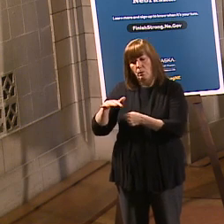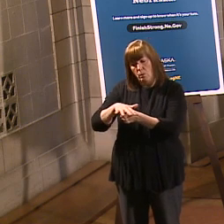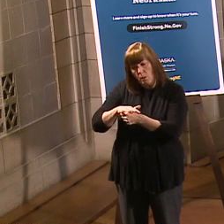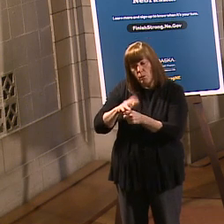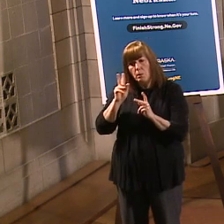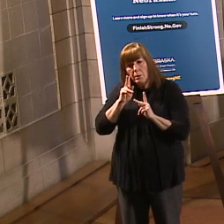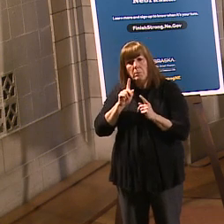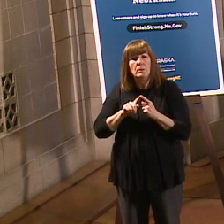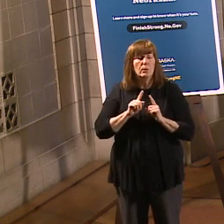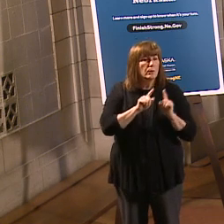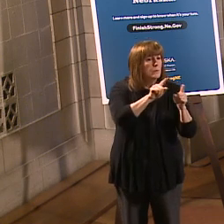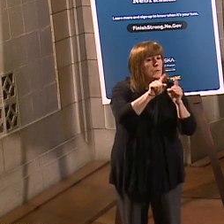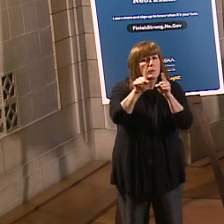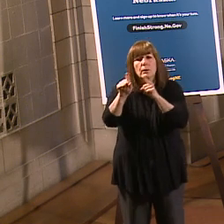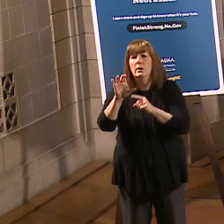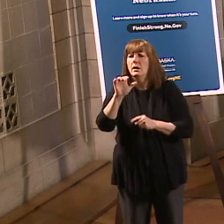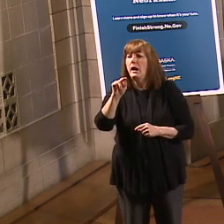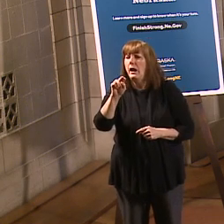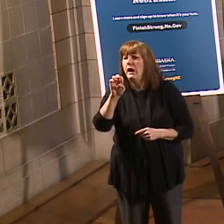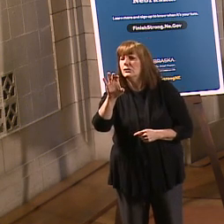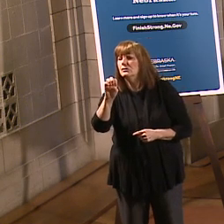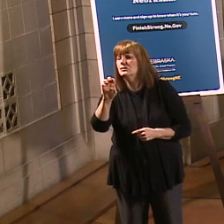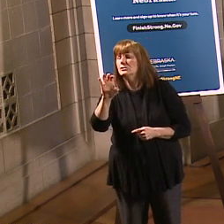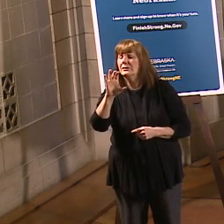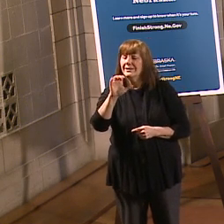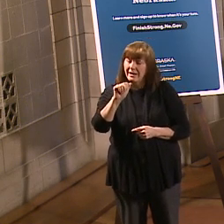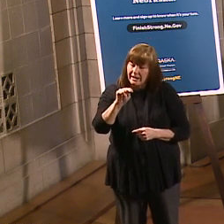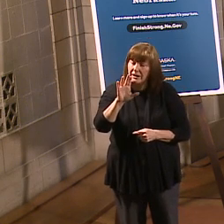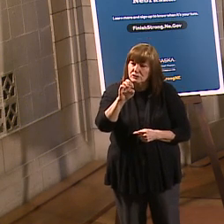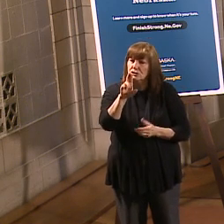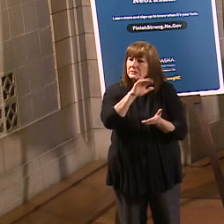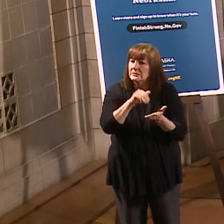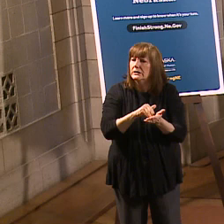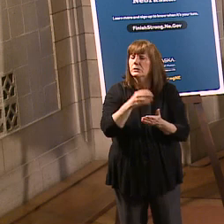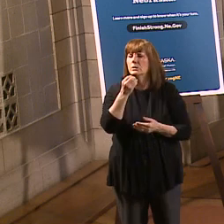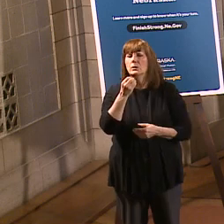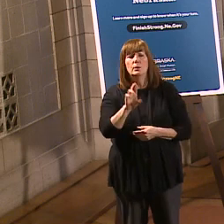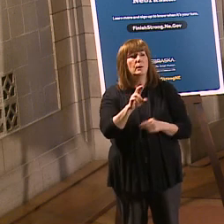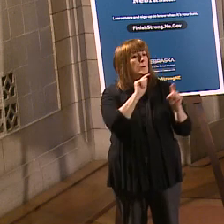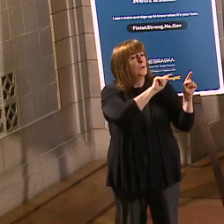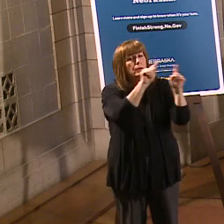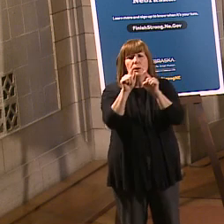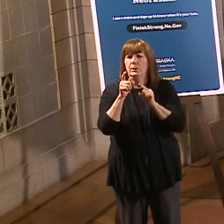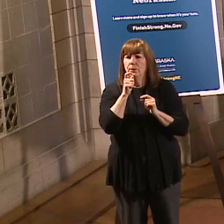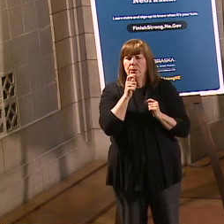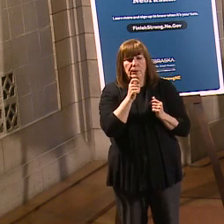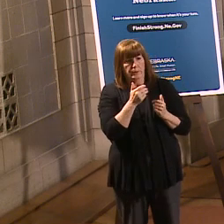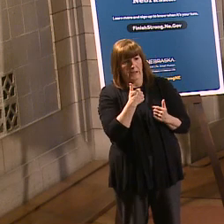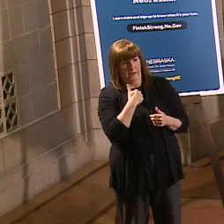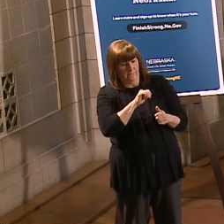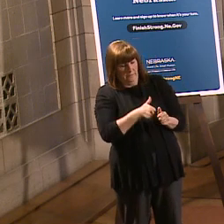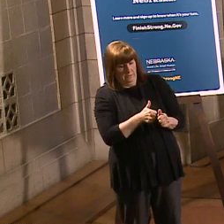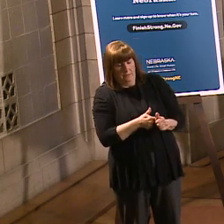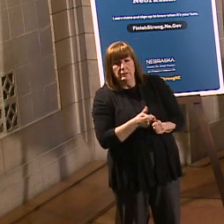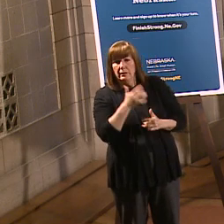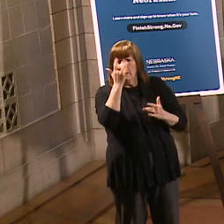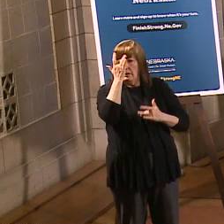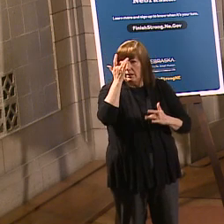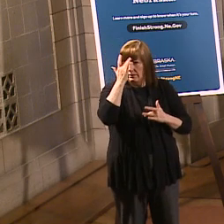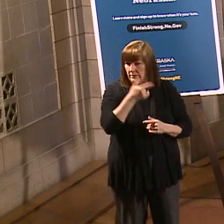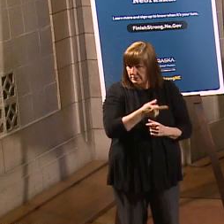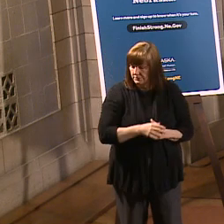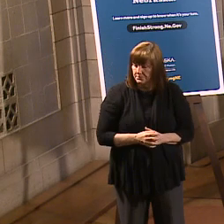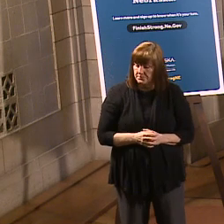say, cancer centers or dialysis centers to be able to get to folks who are going to have those underlying conditions.